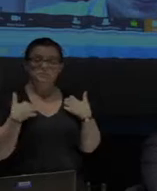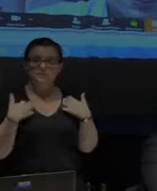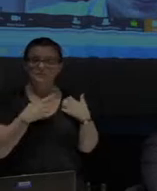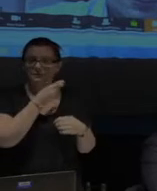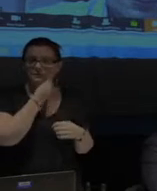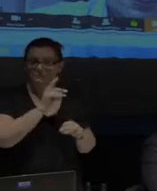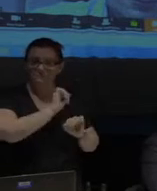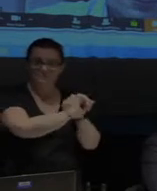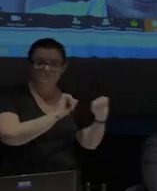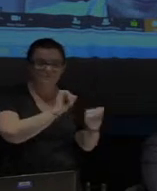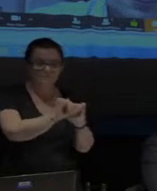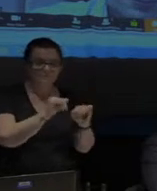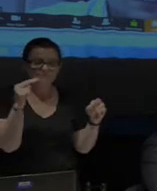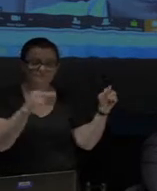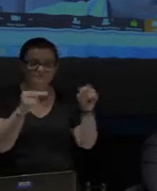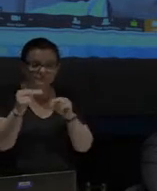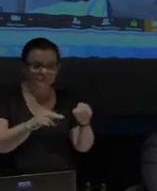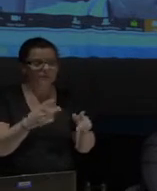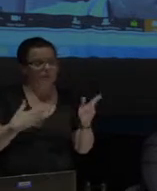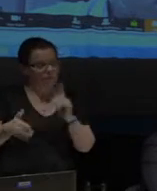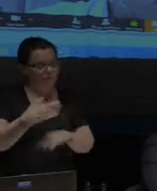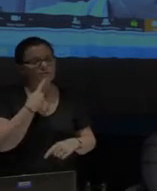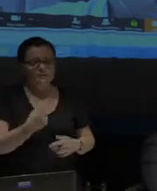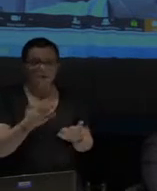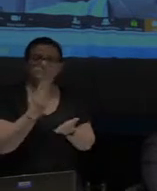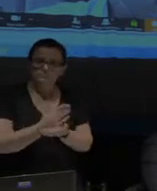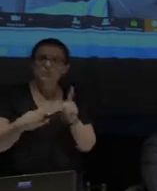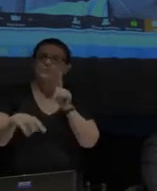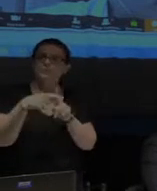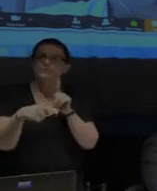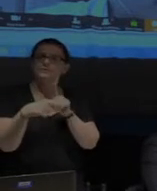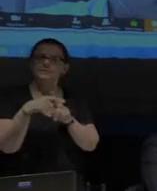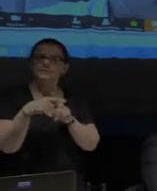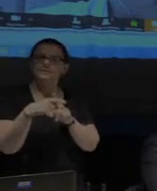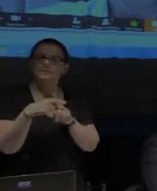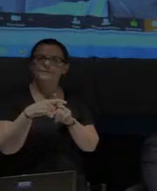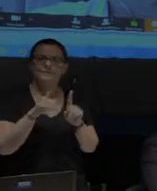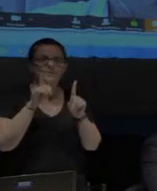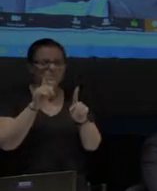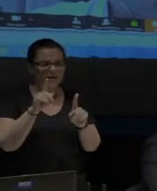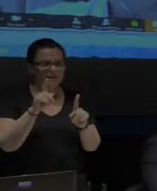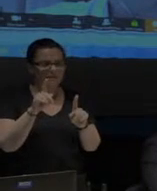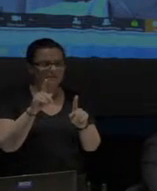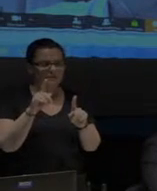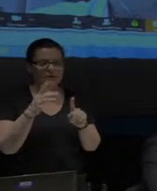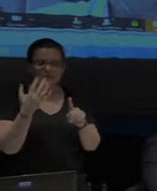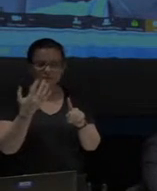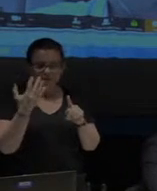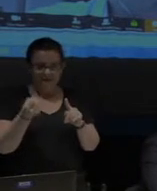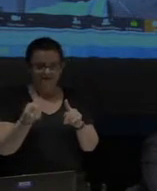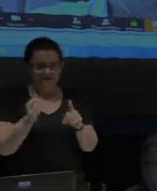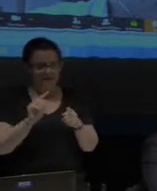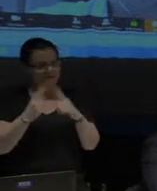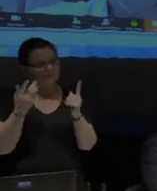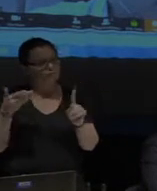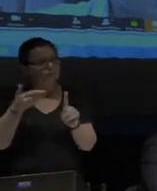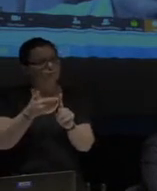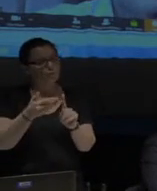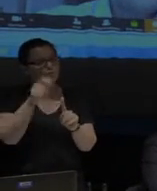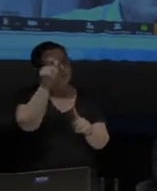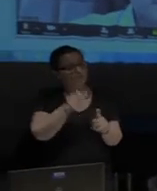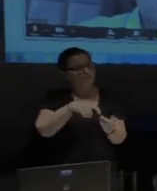a variety of views here, all saying that this is very, very positive. But actually there's the person-centric approach of saying,